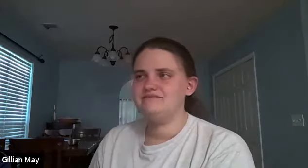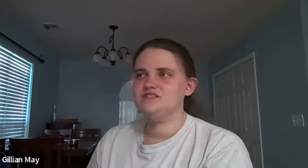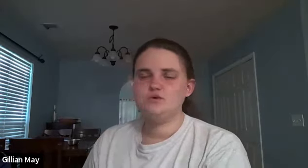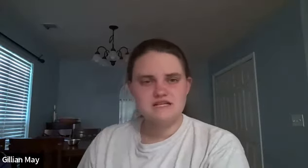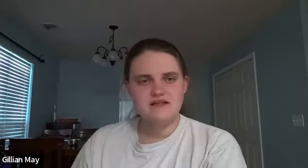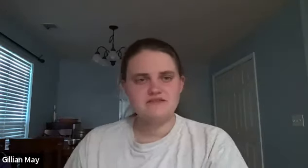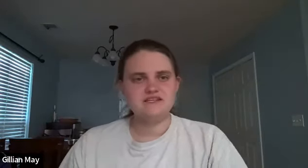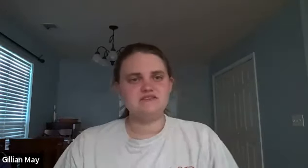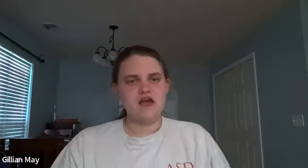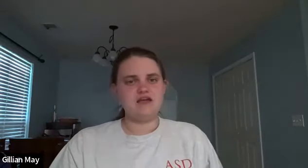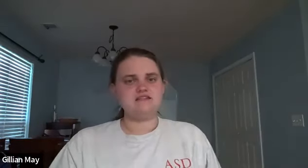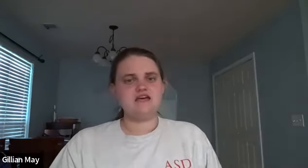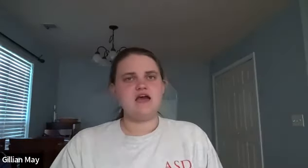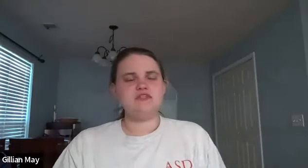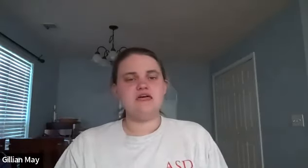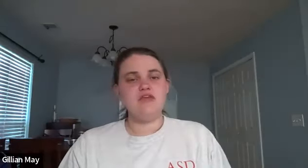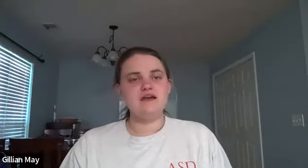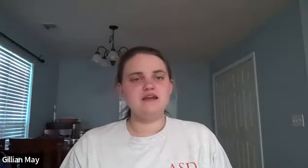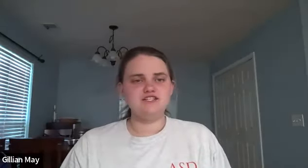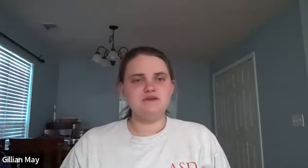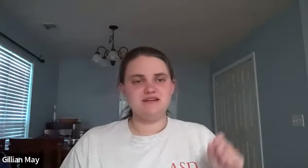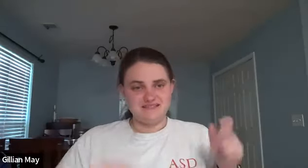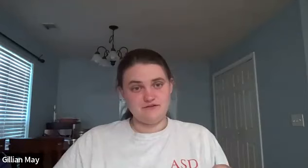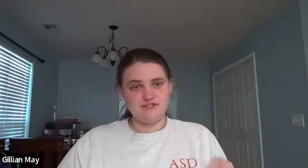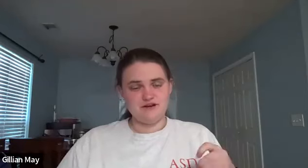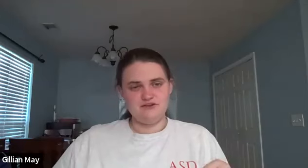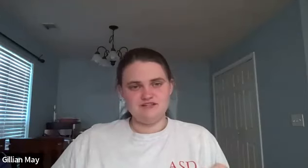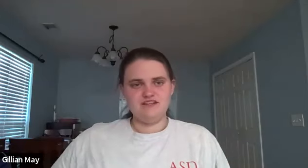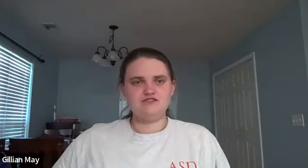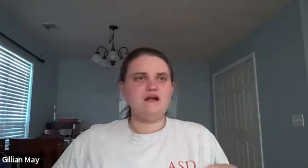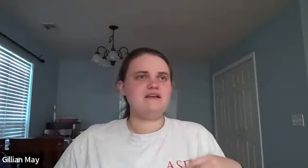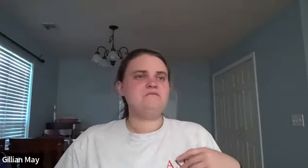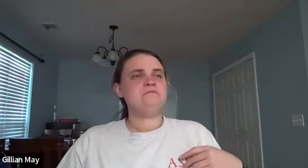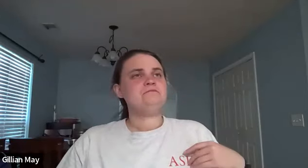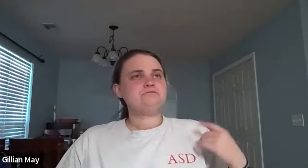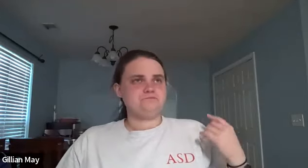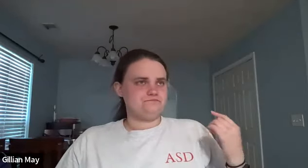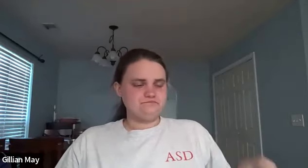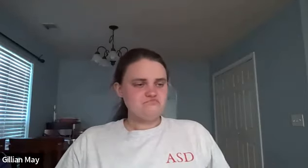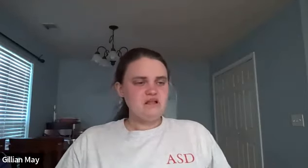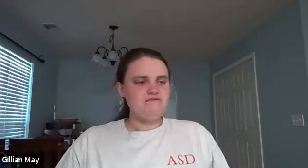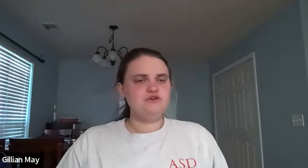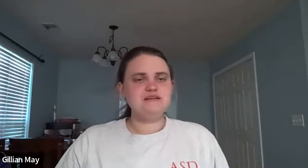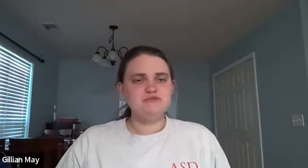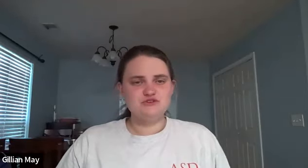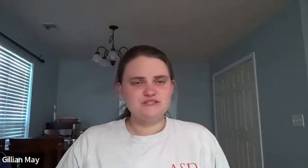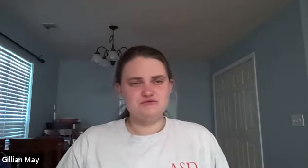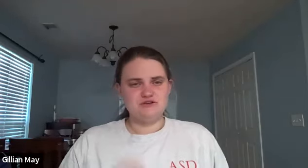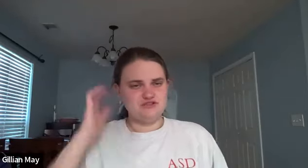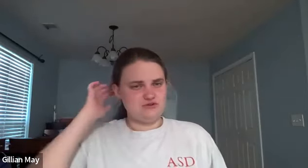in storytelling and things like that, is that that can actually make a difference on how you're telling it. So like, for example, there's always this really cool story